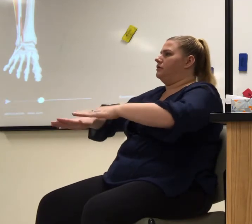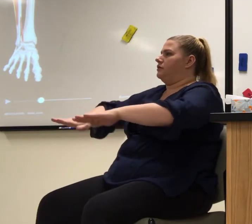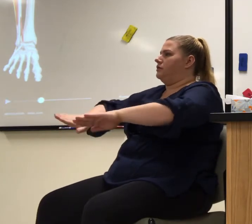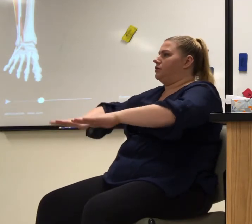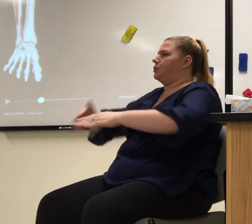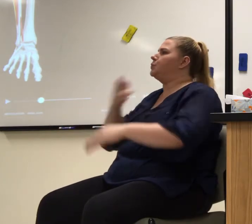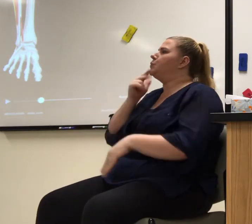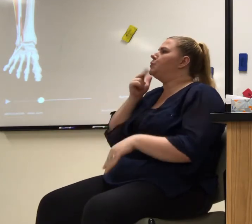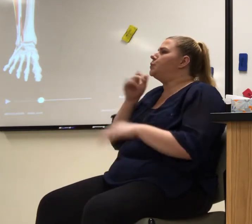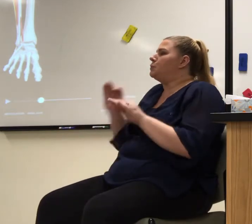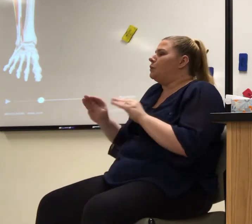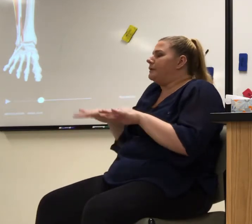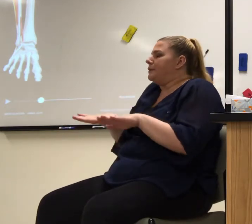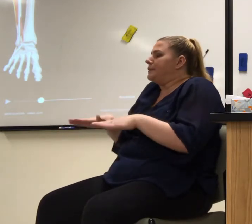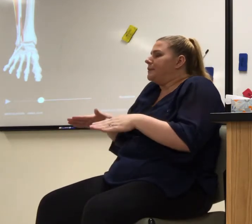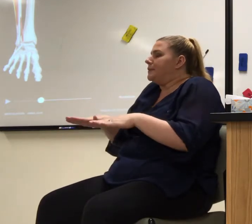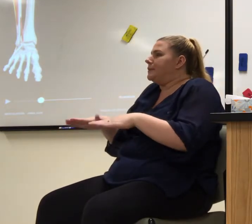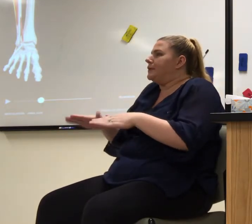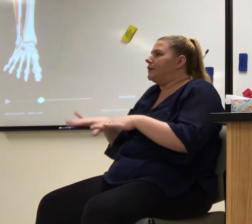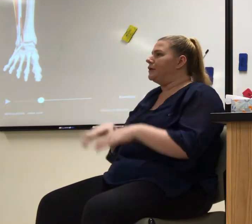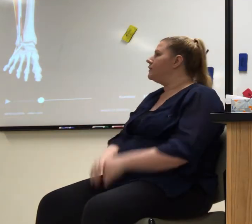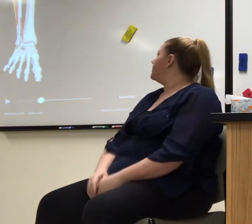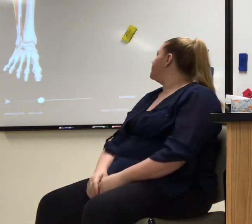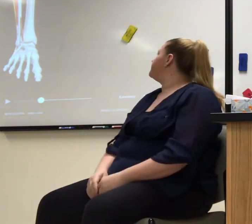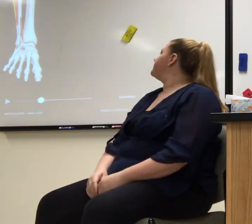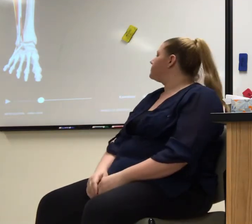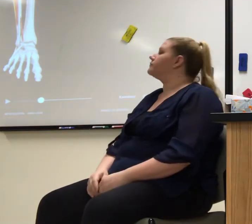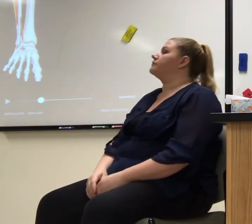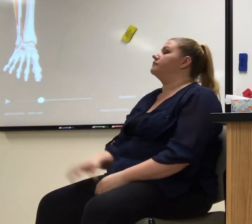Anyways, that's another movement of the ankle joint. Let's move on from ankle to foot.